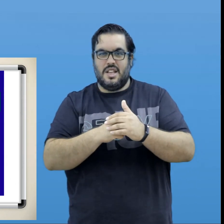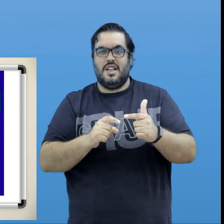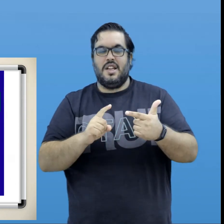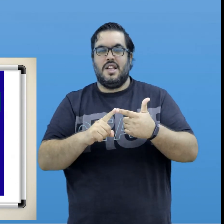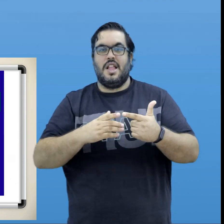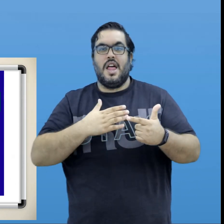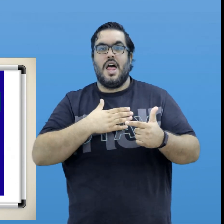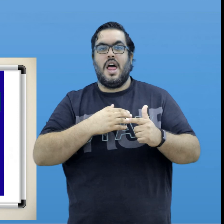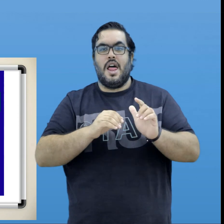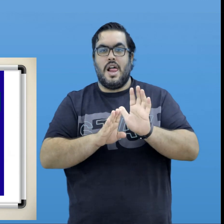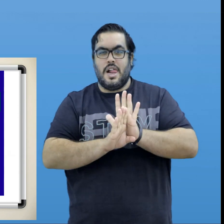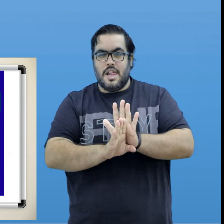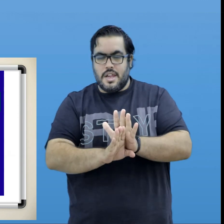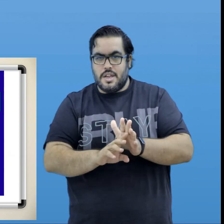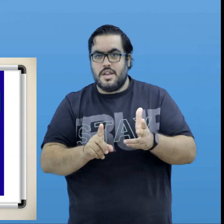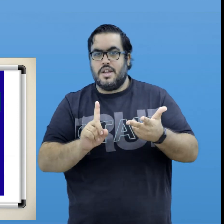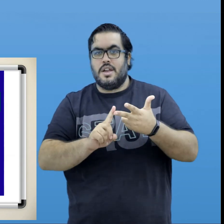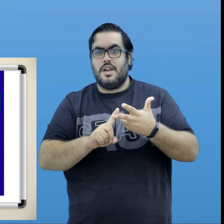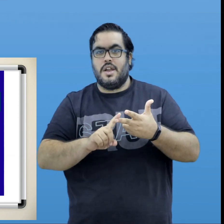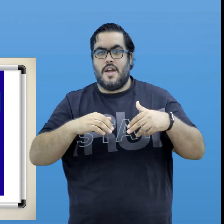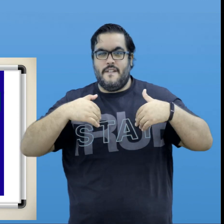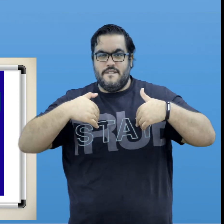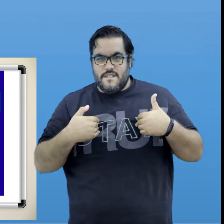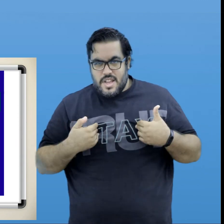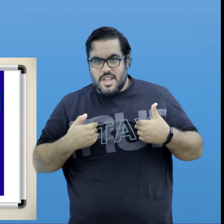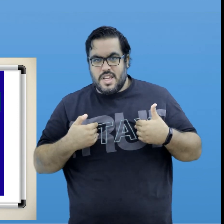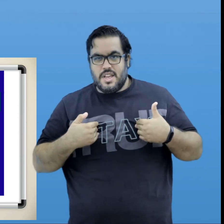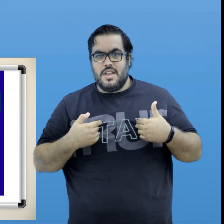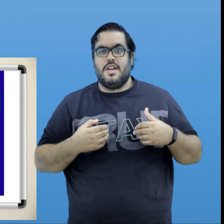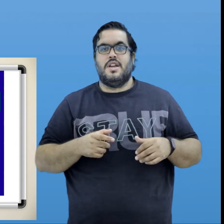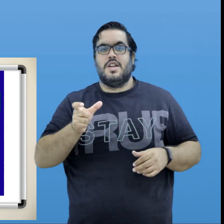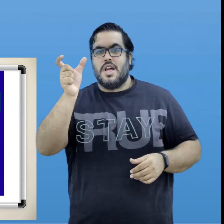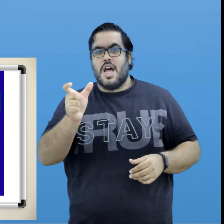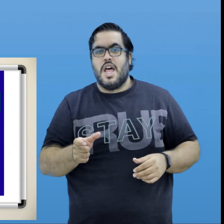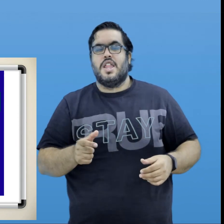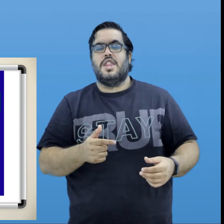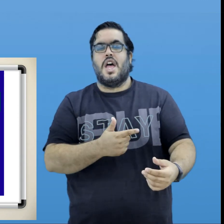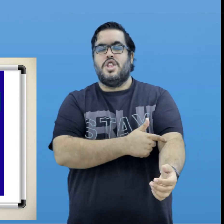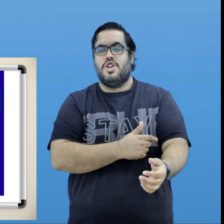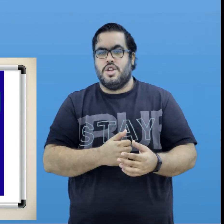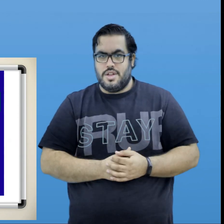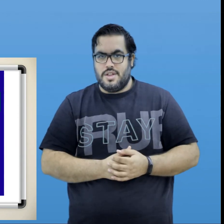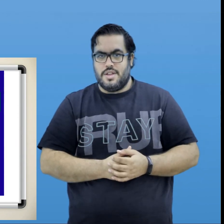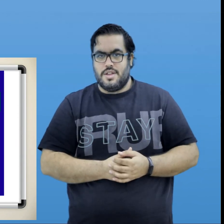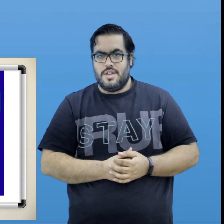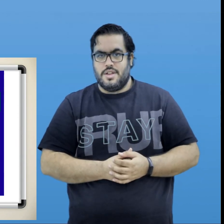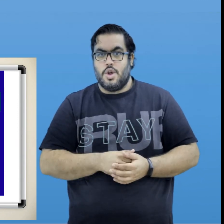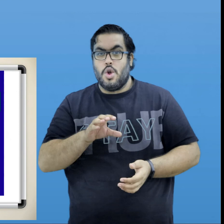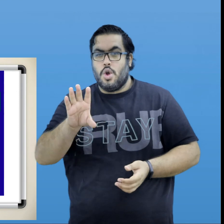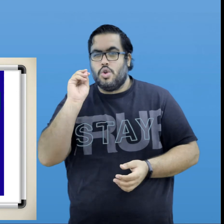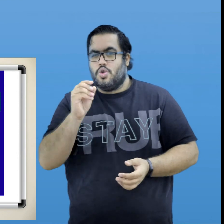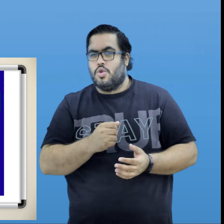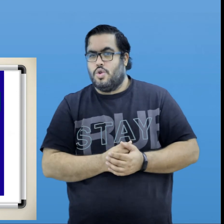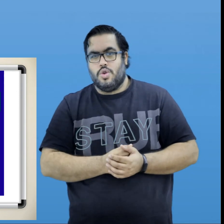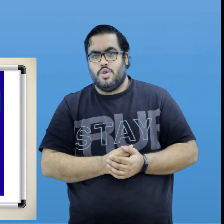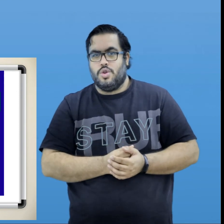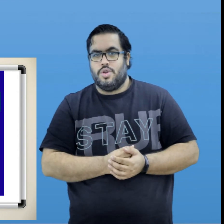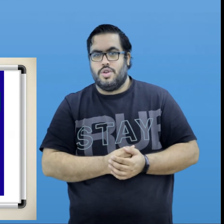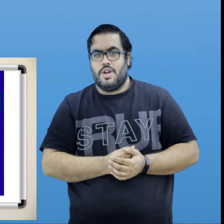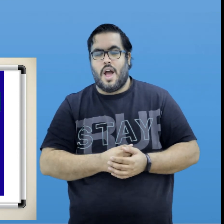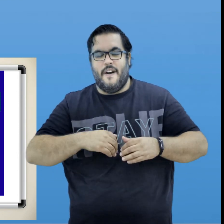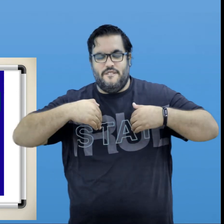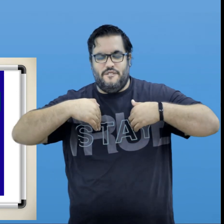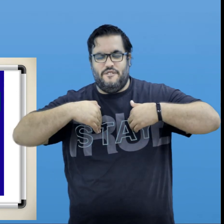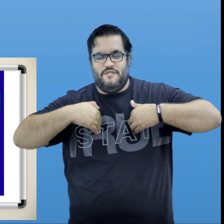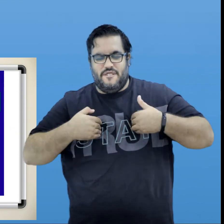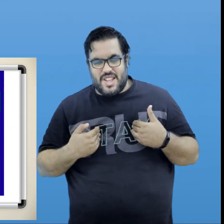dietitians, or fatigue? The keywords are suffer and weakness. So the answer must be